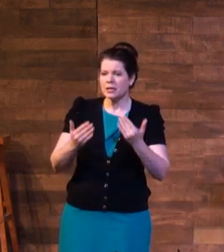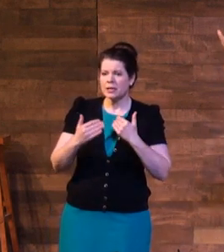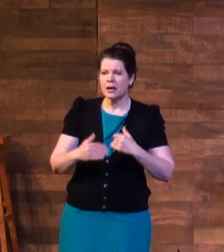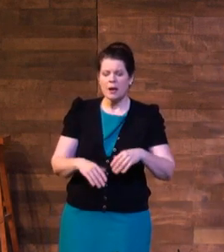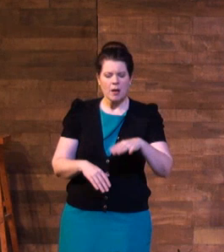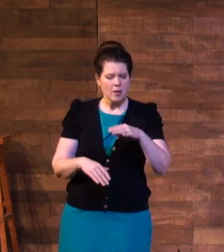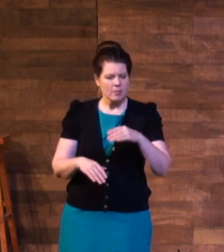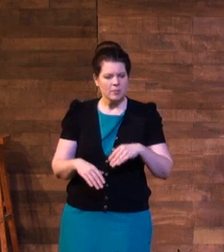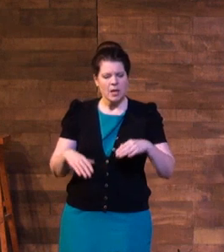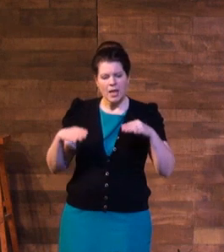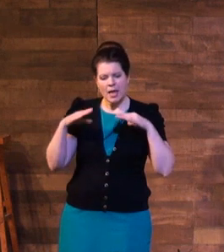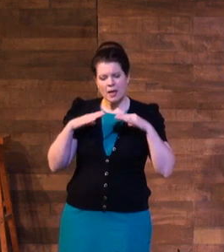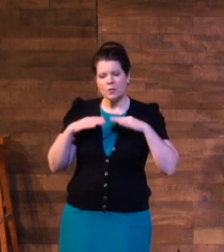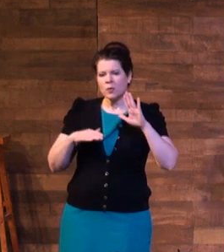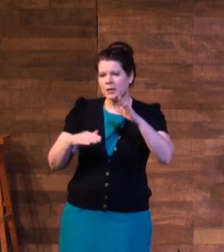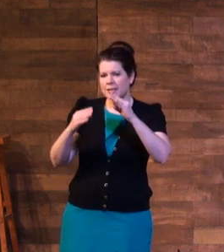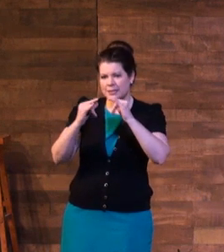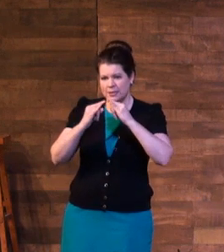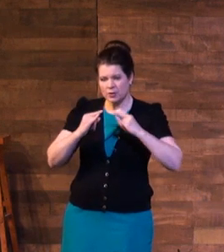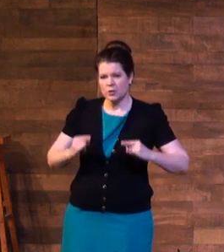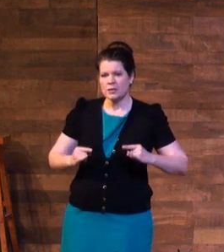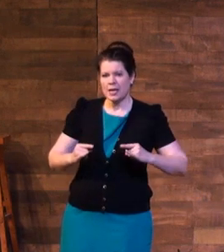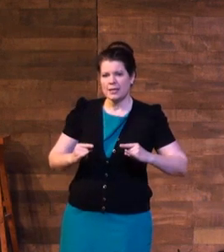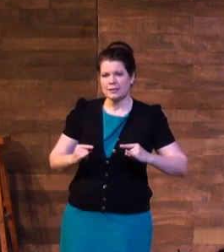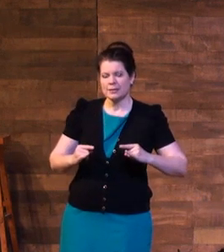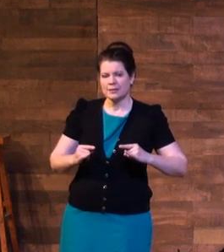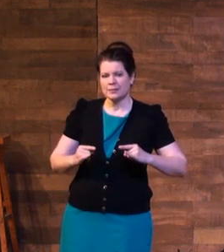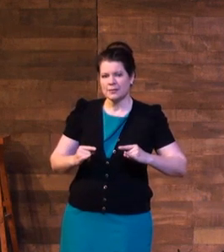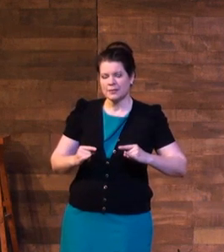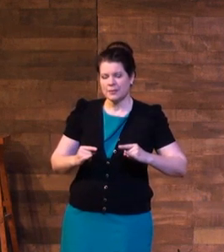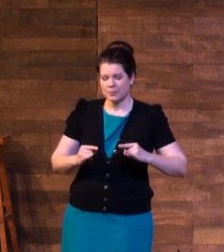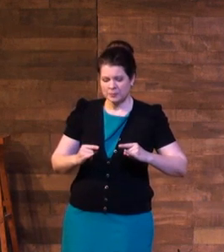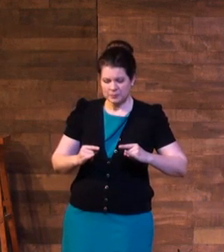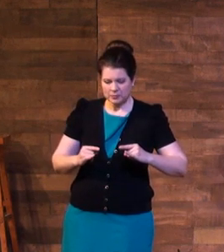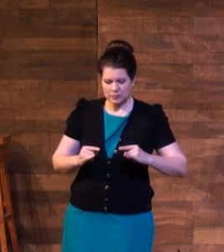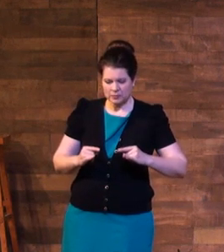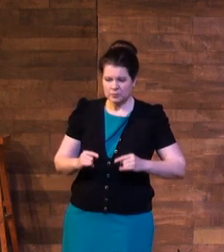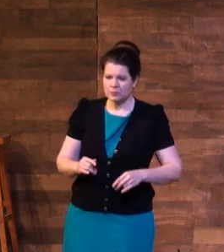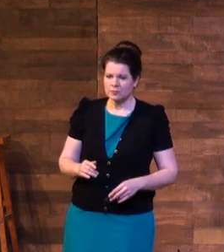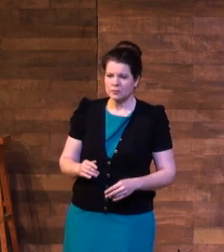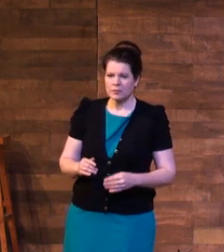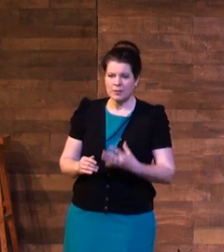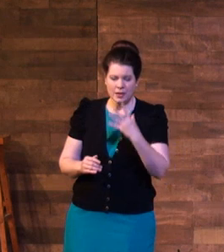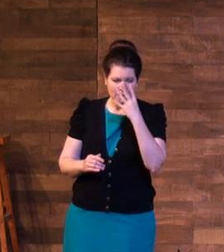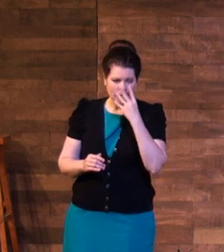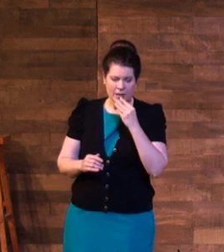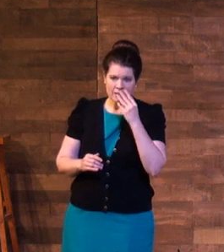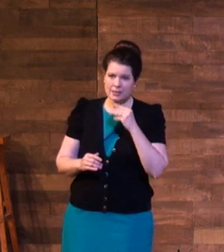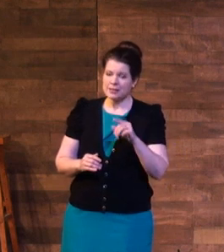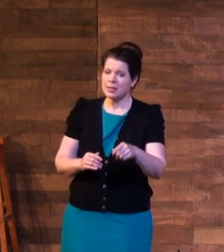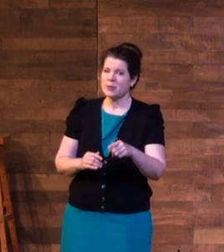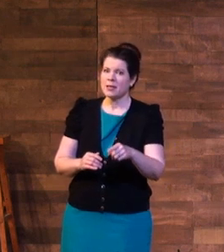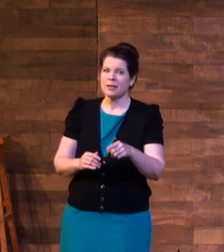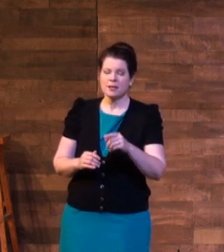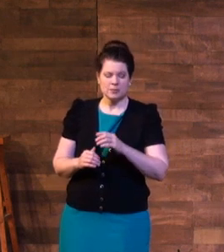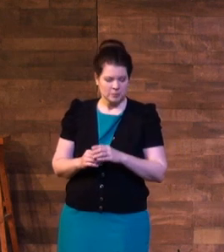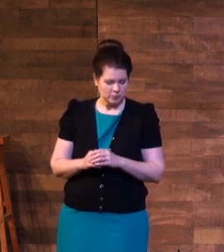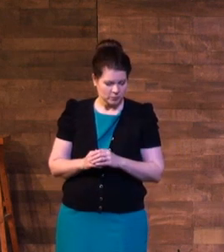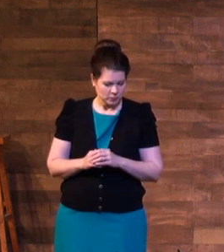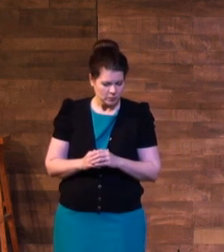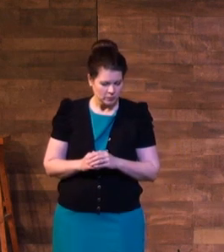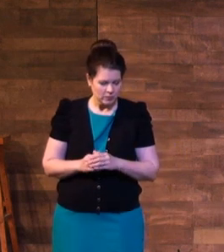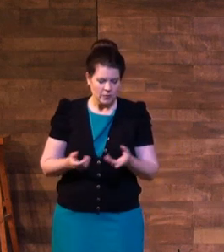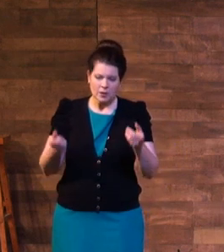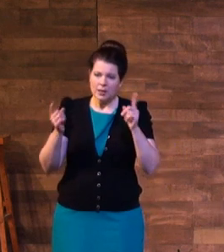keep everyone away so that he doesn't get killed. She's going to trick them into the Israelites into going somewhere else to find him. And while